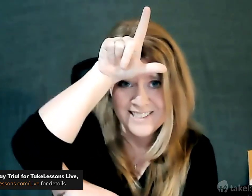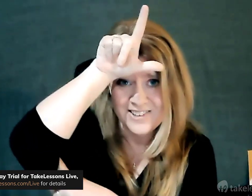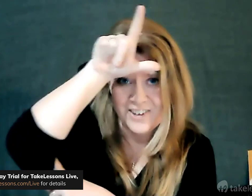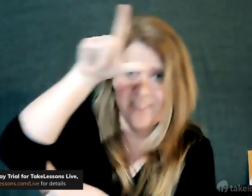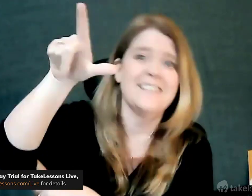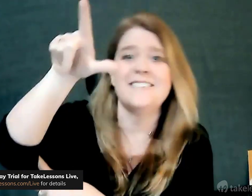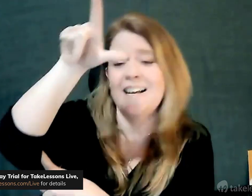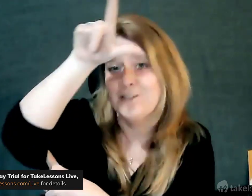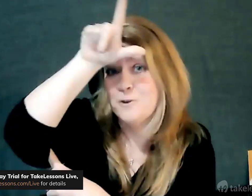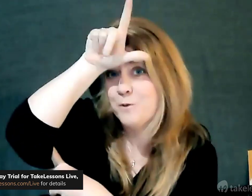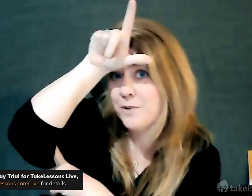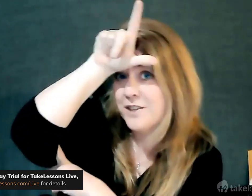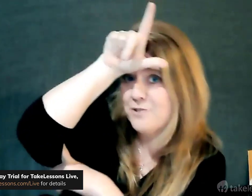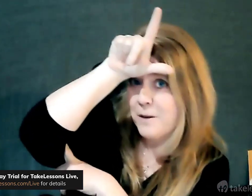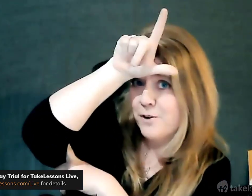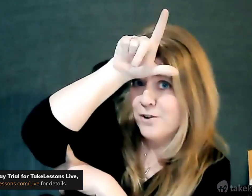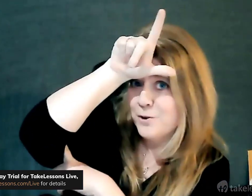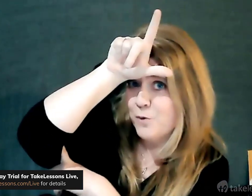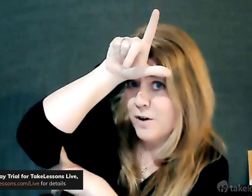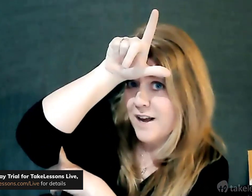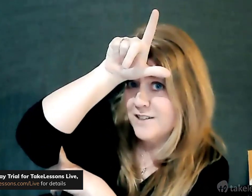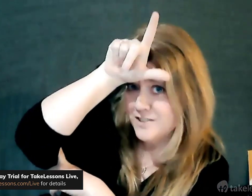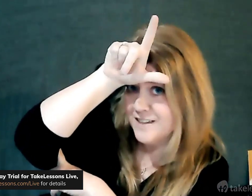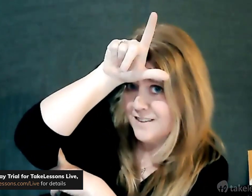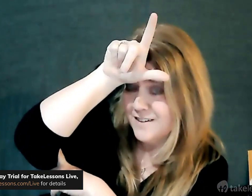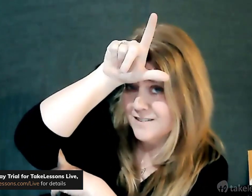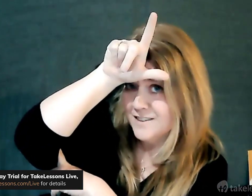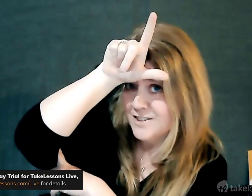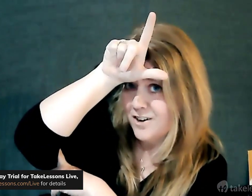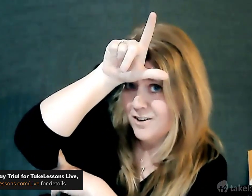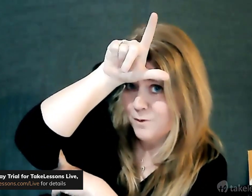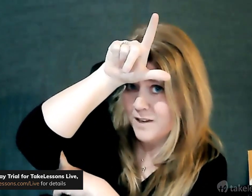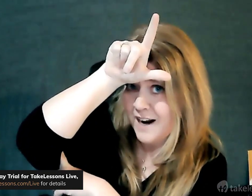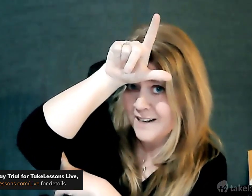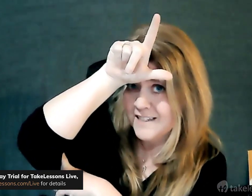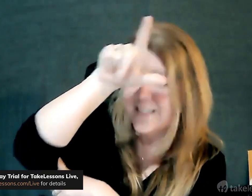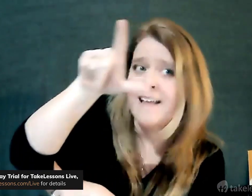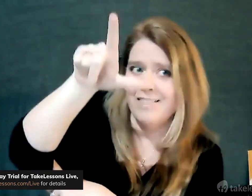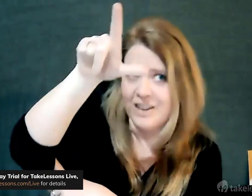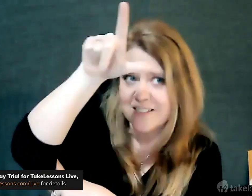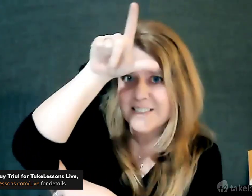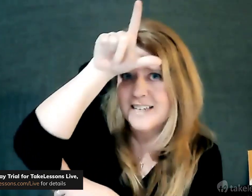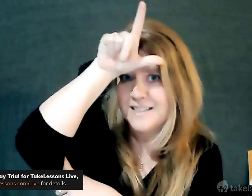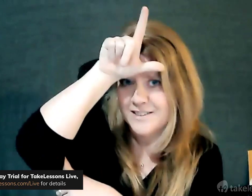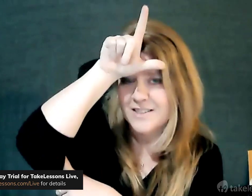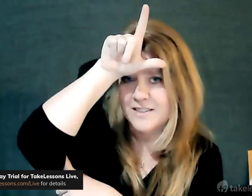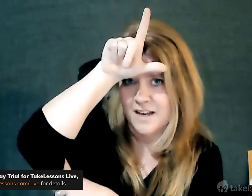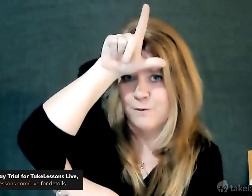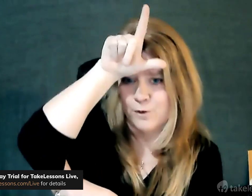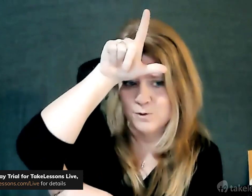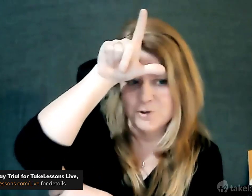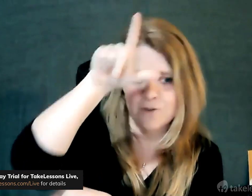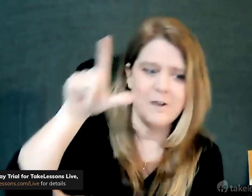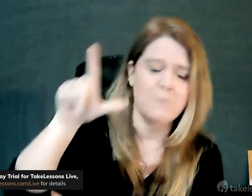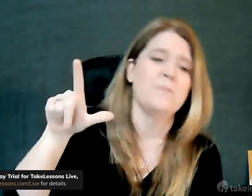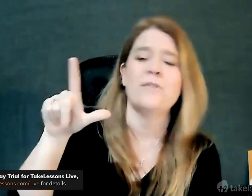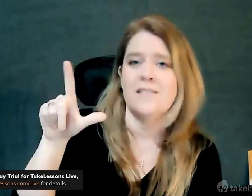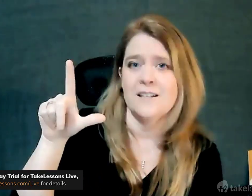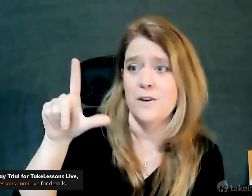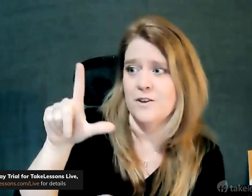learn that sign. So if you put this right up here on your forehead, just like the song from the 90s, this is the sign for loser. A lot of people think that's fun to learn.